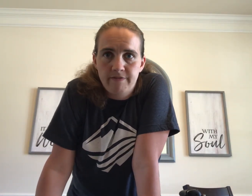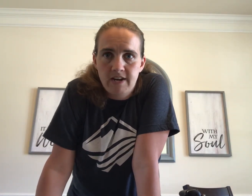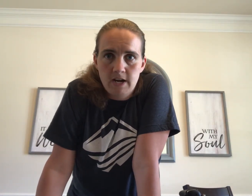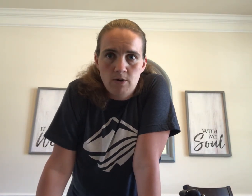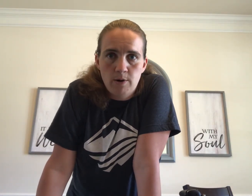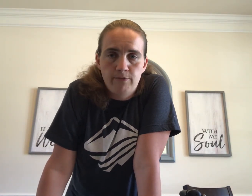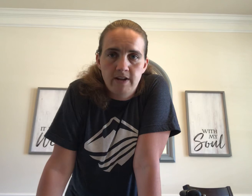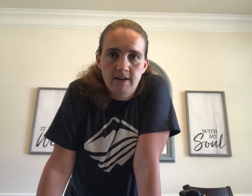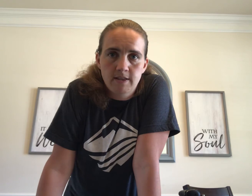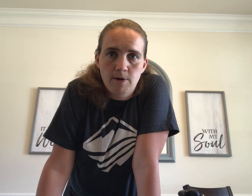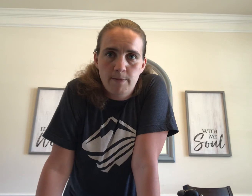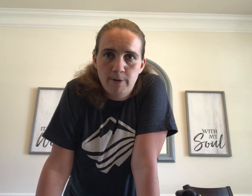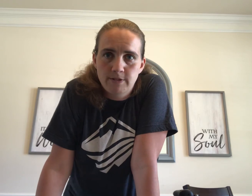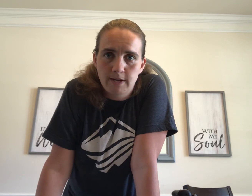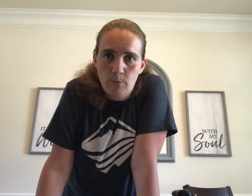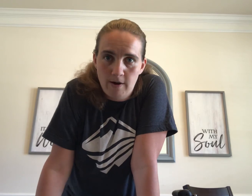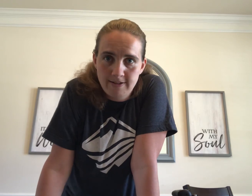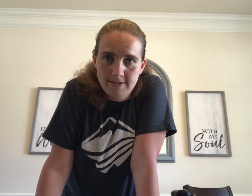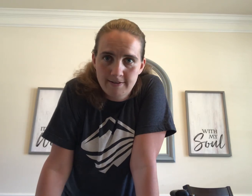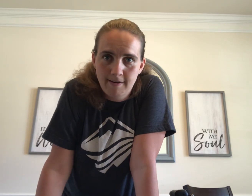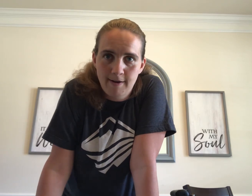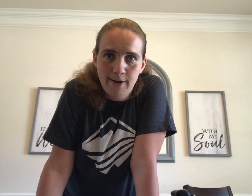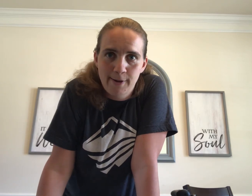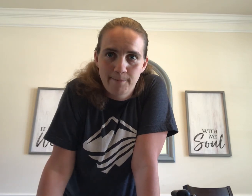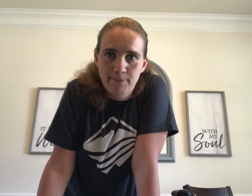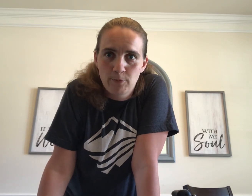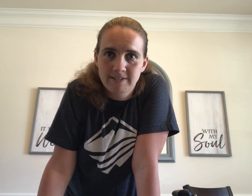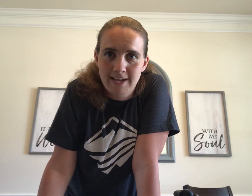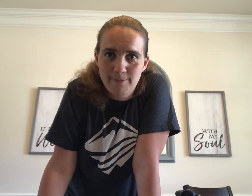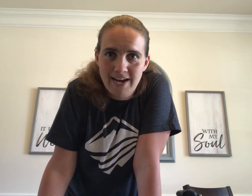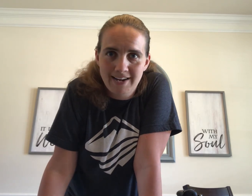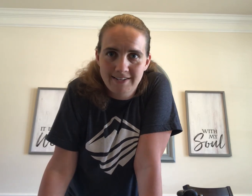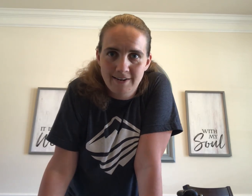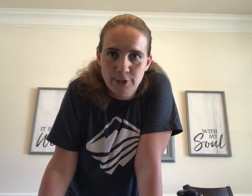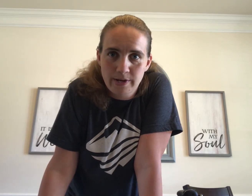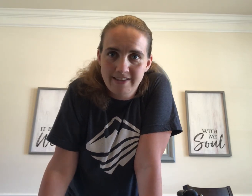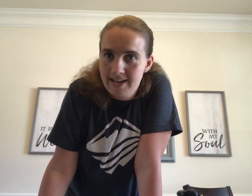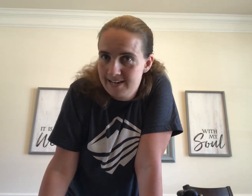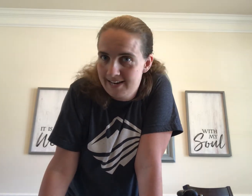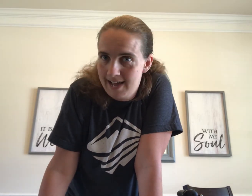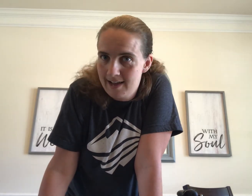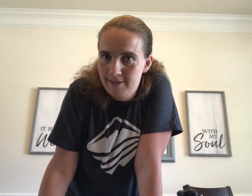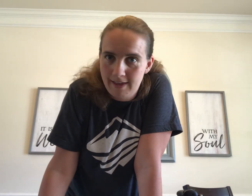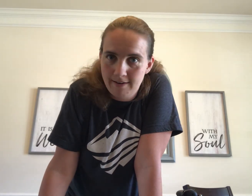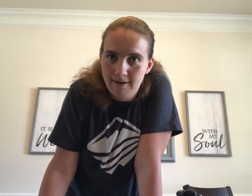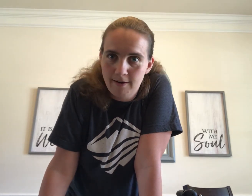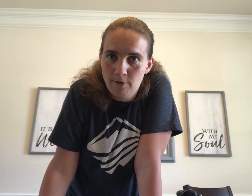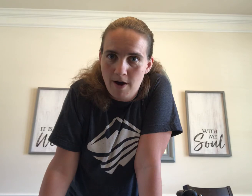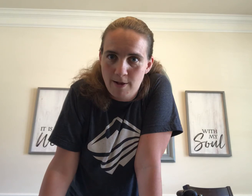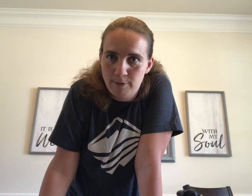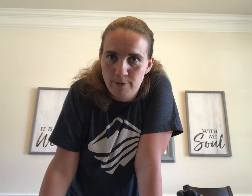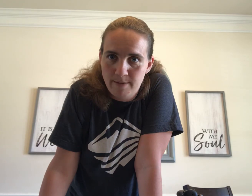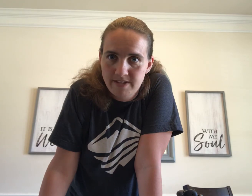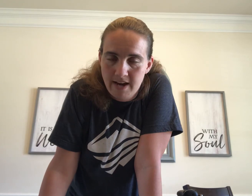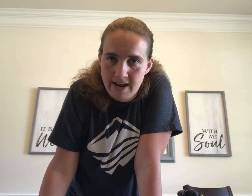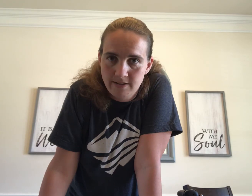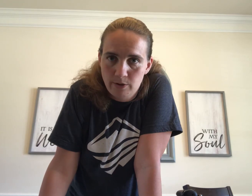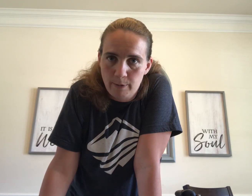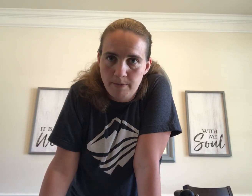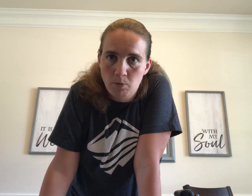video. Hopefully I'll get them all posted at once, but we'll see how many I get done during the day today, and then I'll upload them tonight. So there may be 1 or